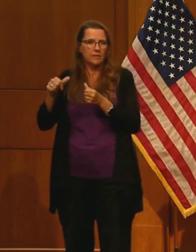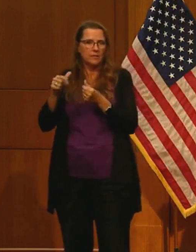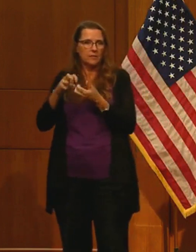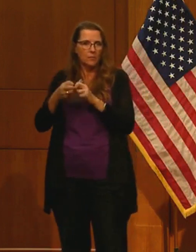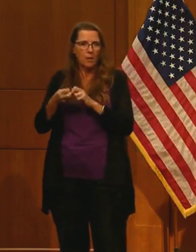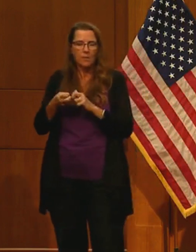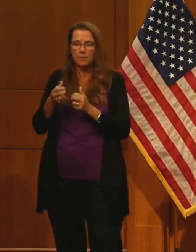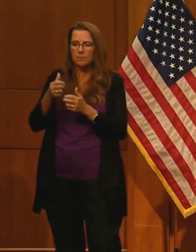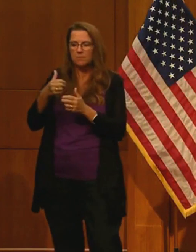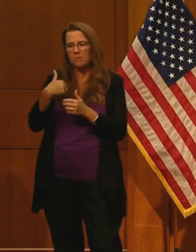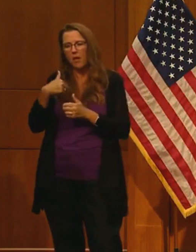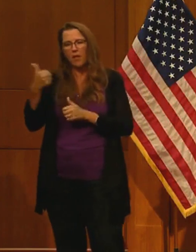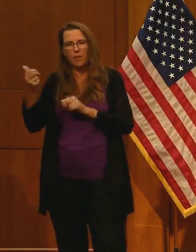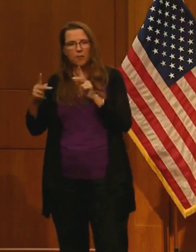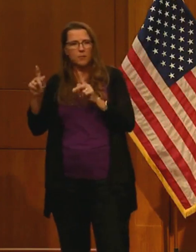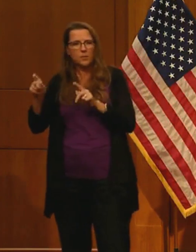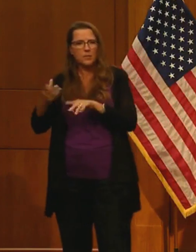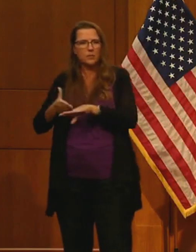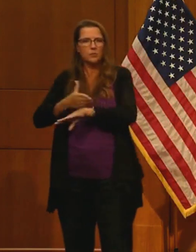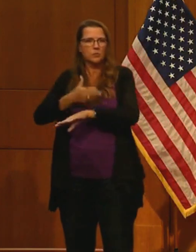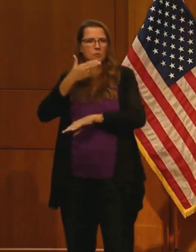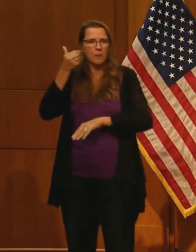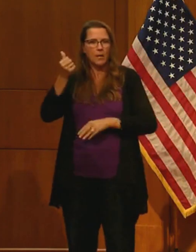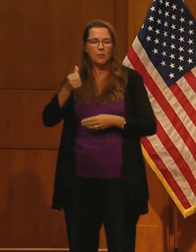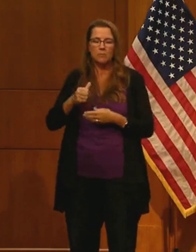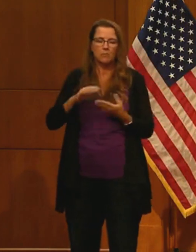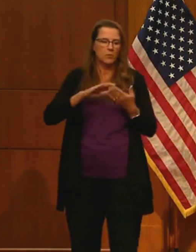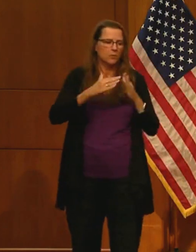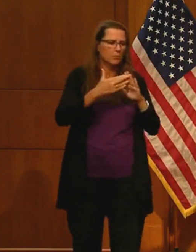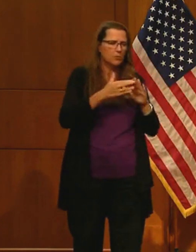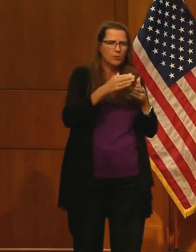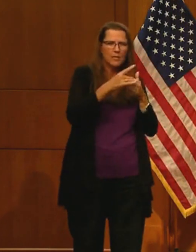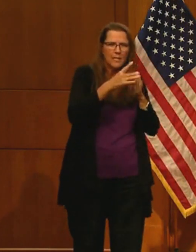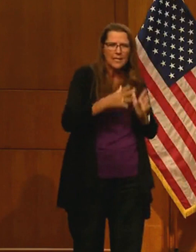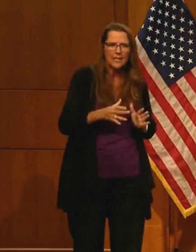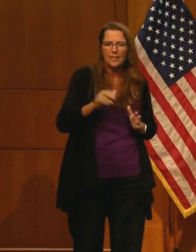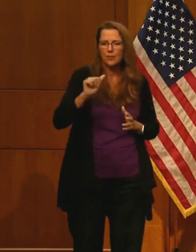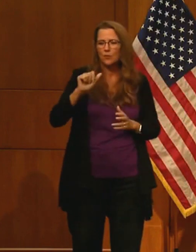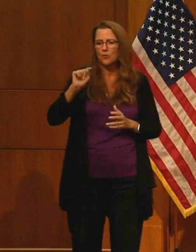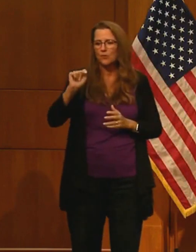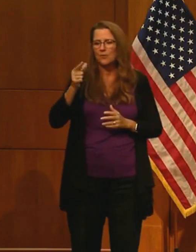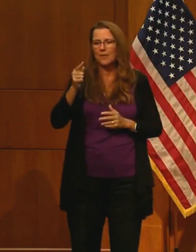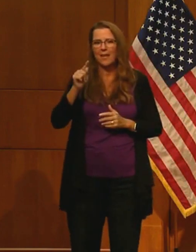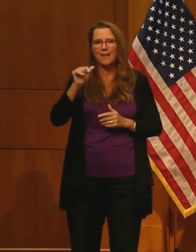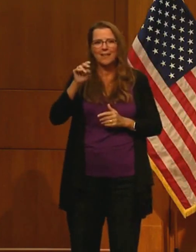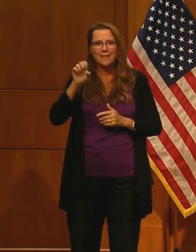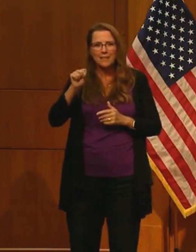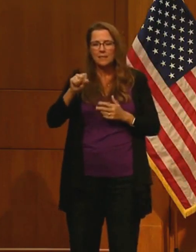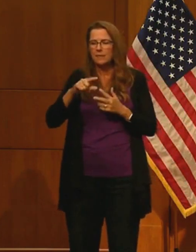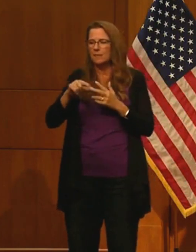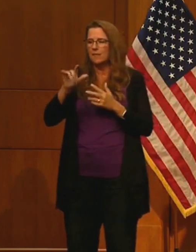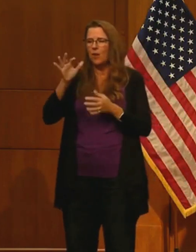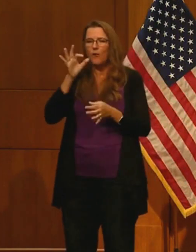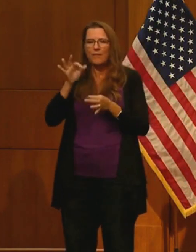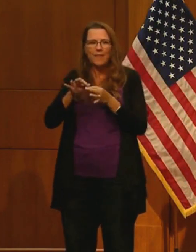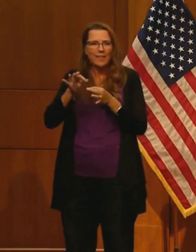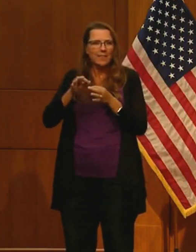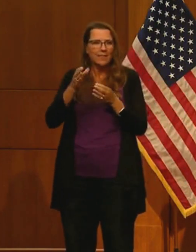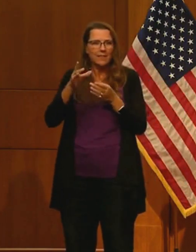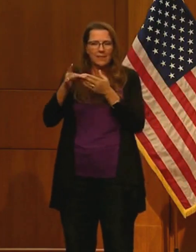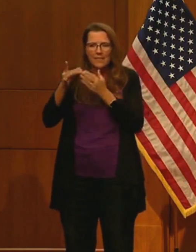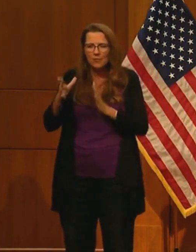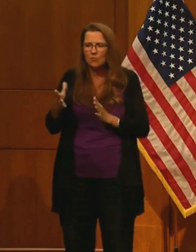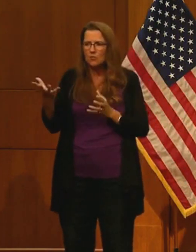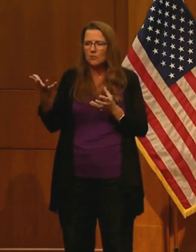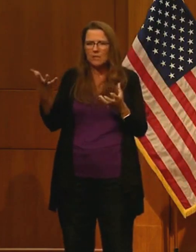better. And also community leaders, athletes or faith leaders. We need to have all these people, part